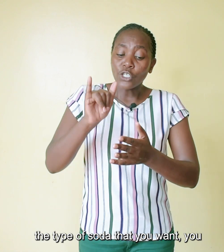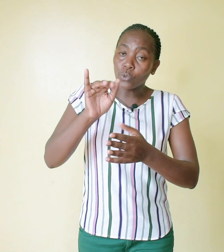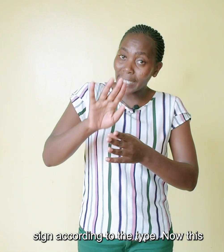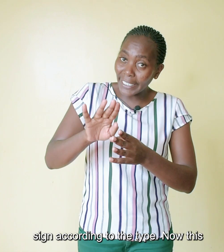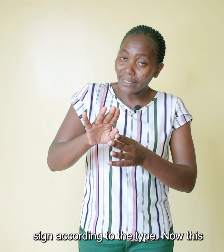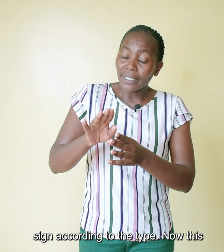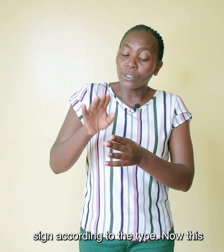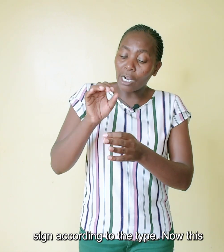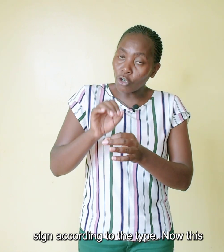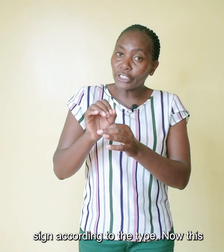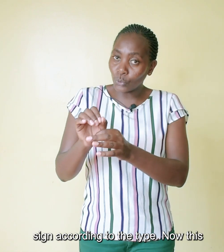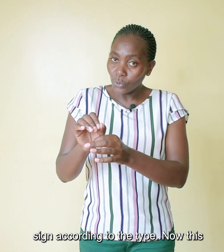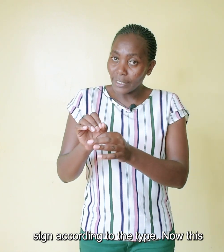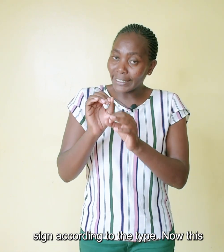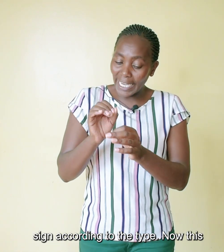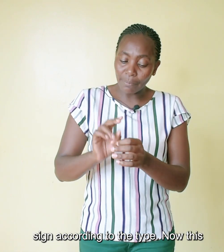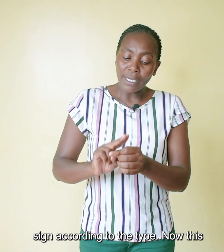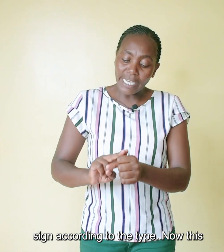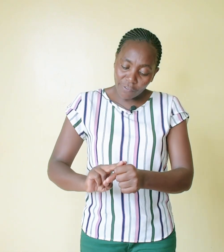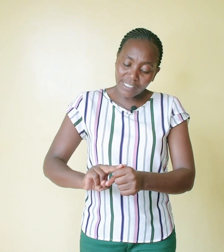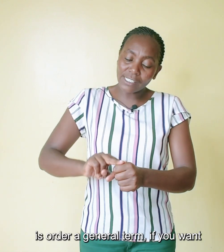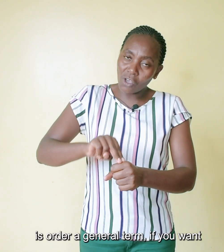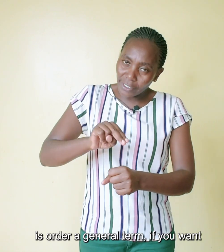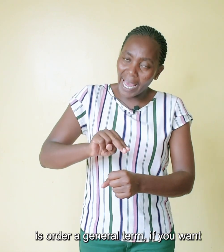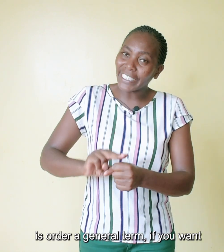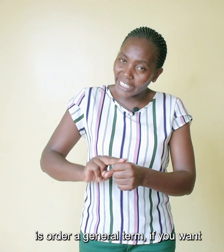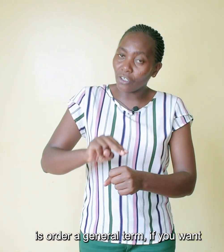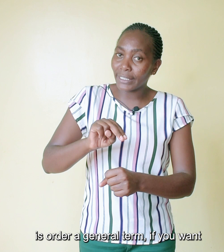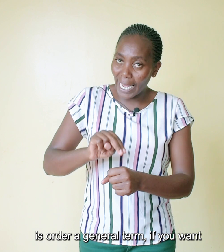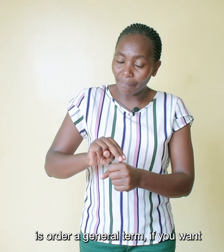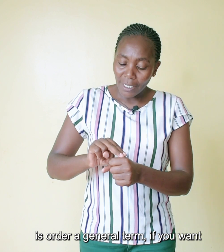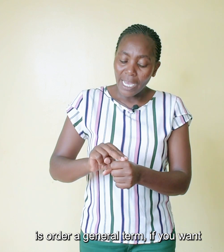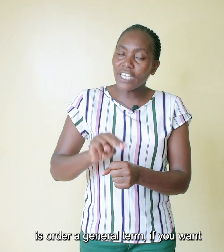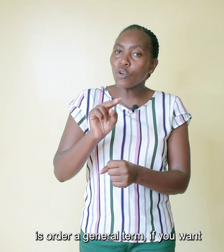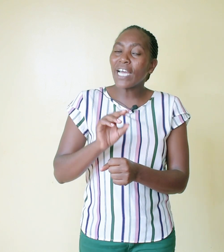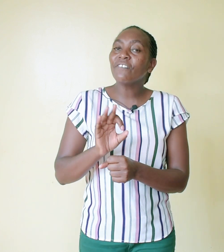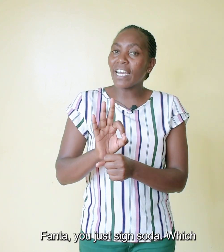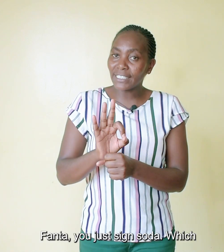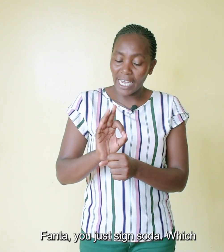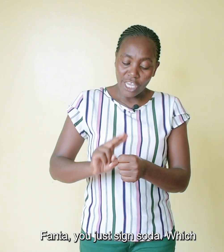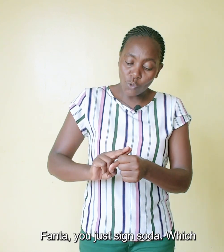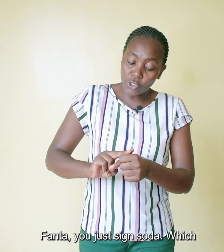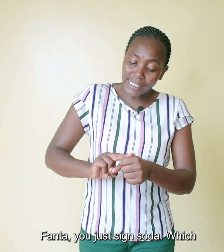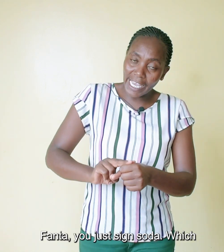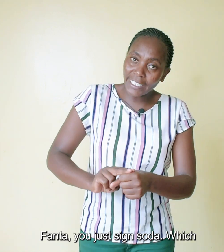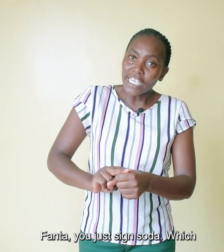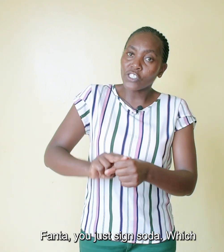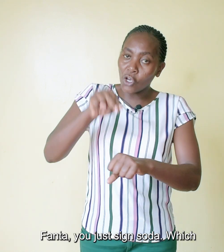you sign according to the type. Now, this is soda, a general term. If you want Fanta, you just sign